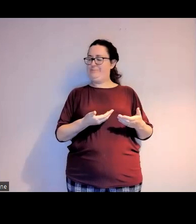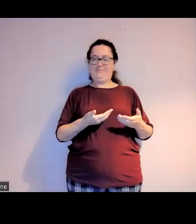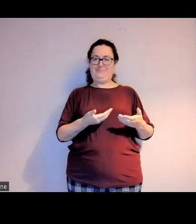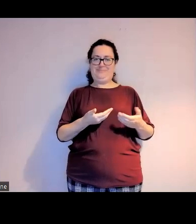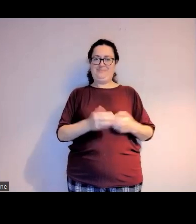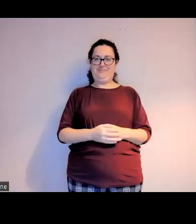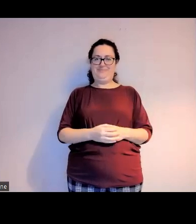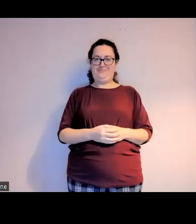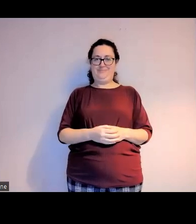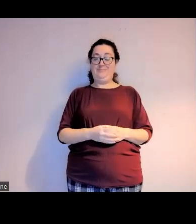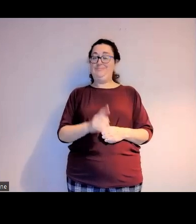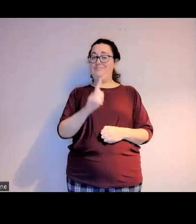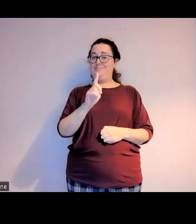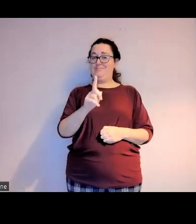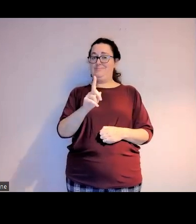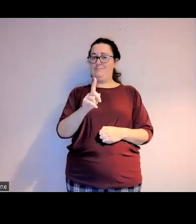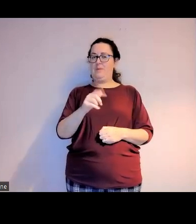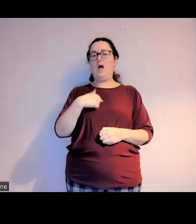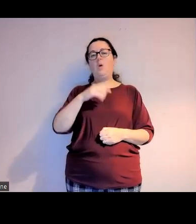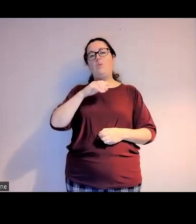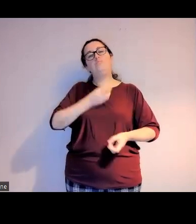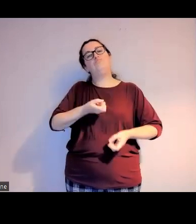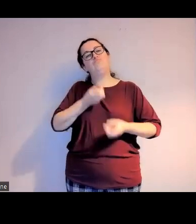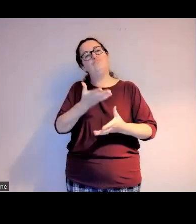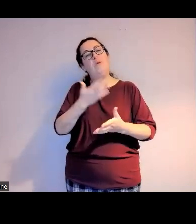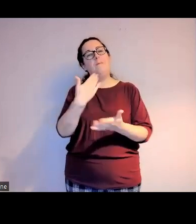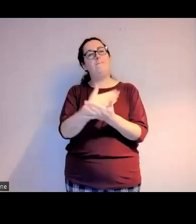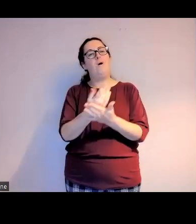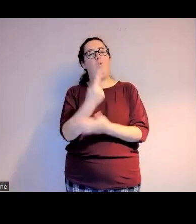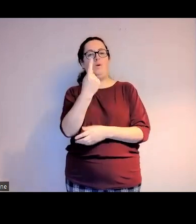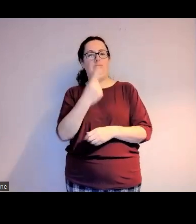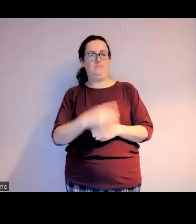So I'm reading just part 1 of the poem.